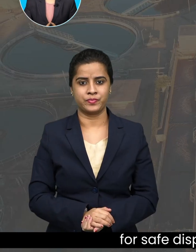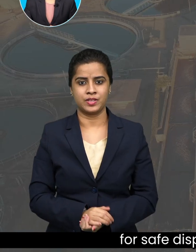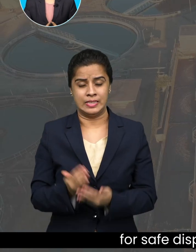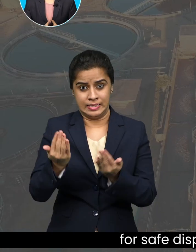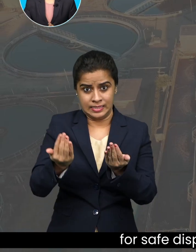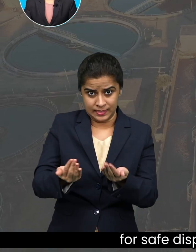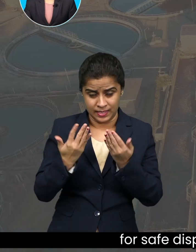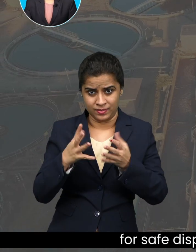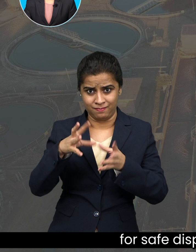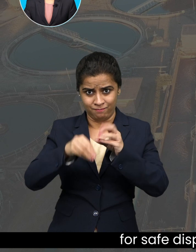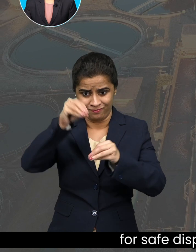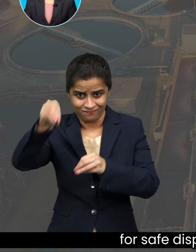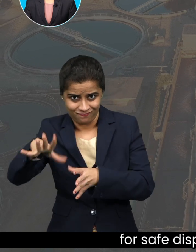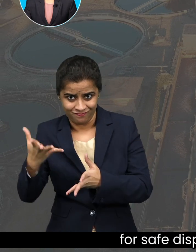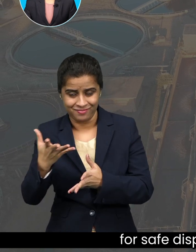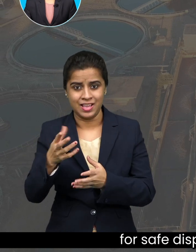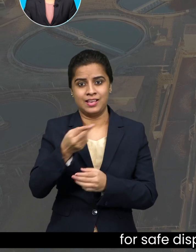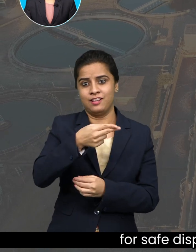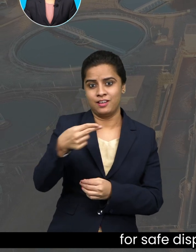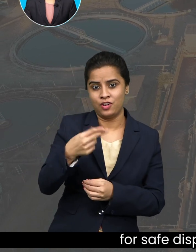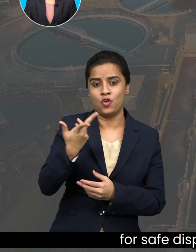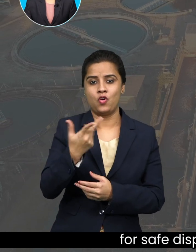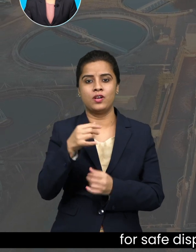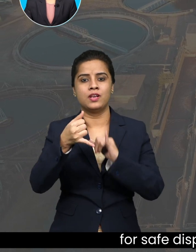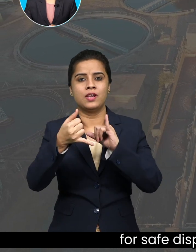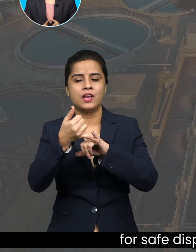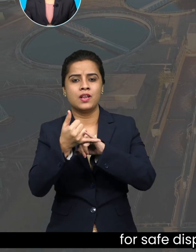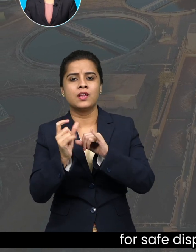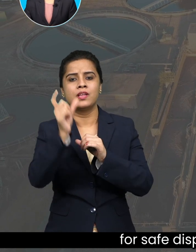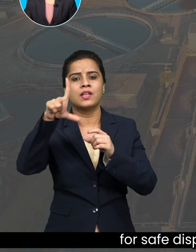for safe disposal and